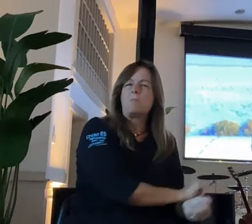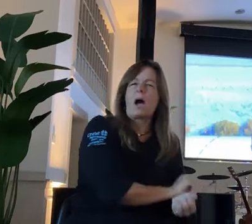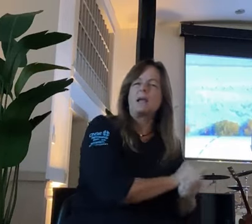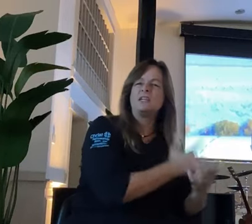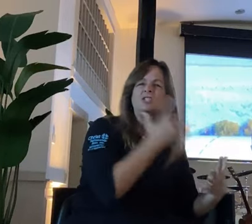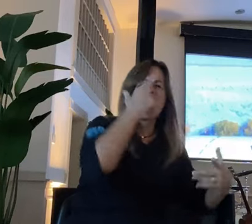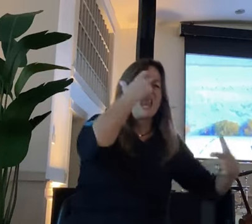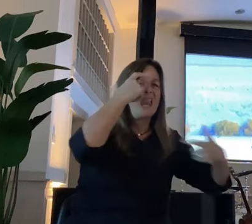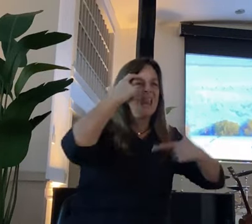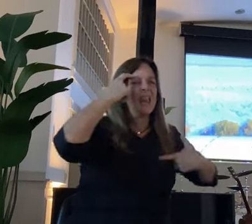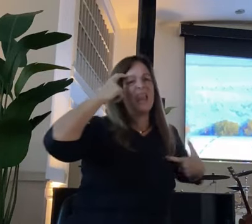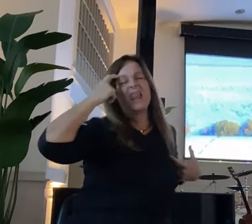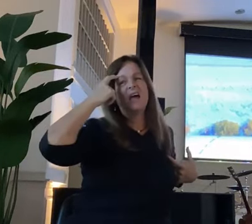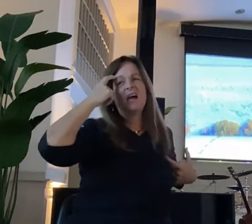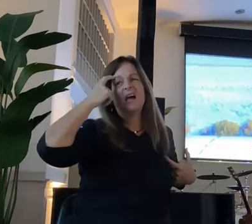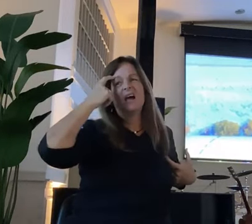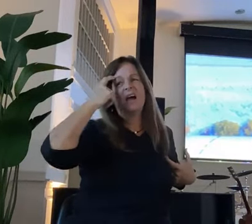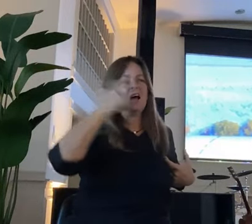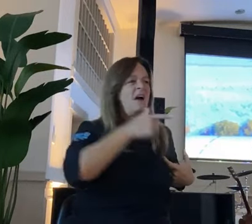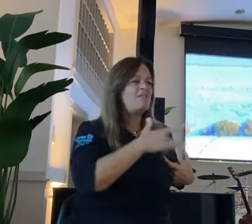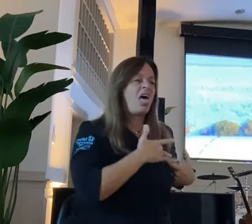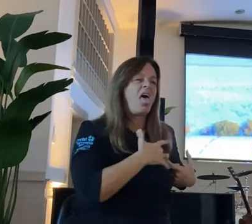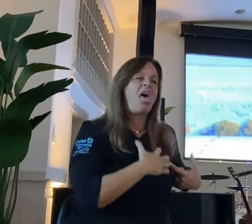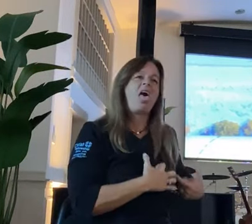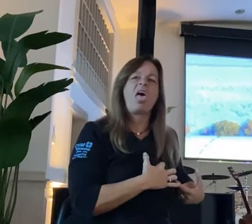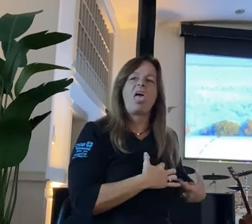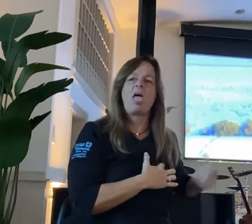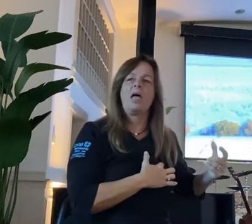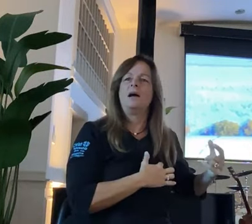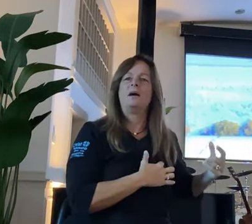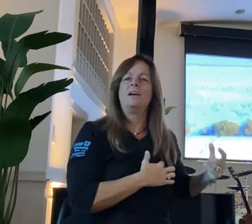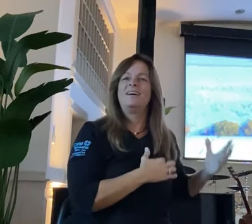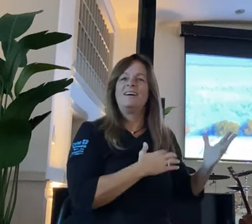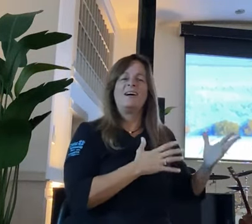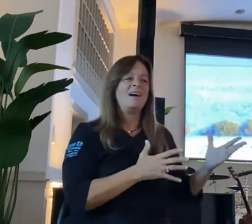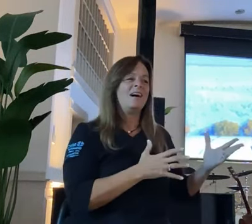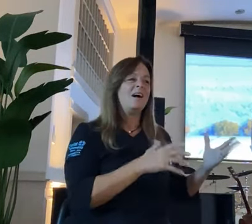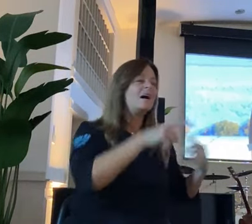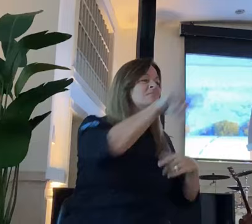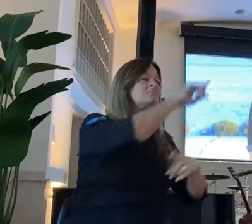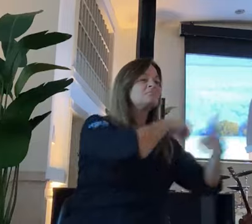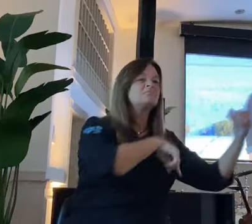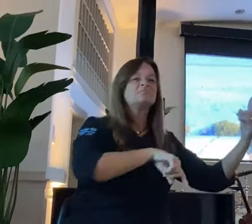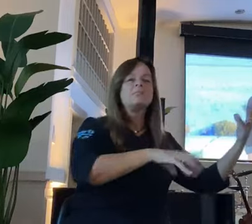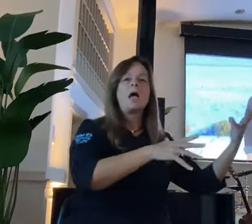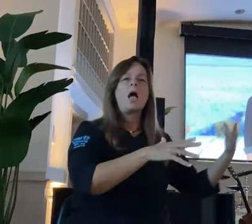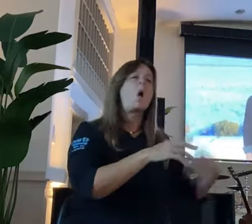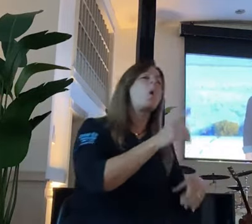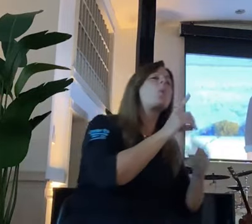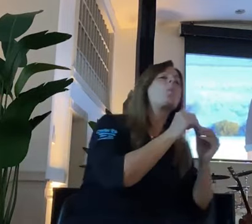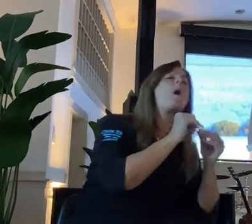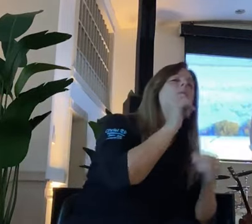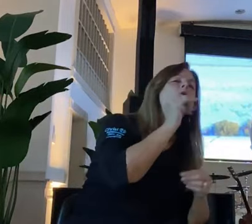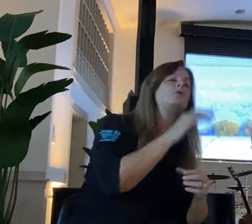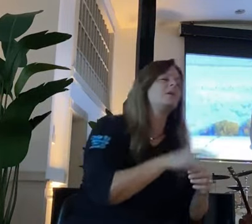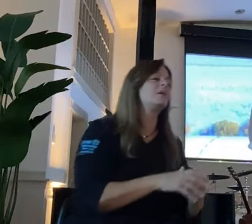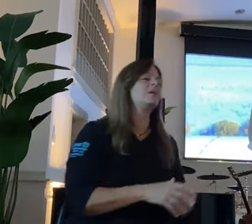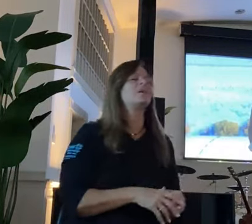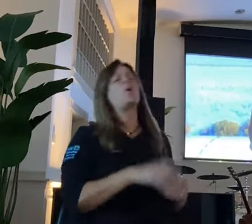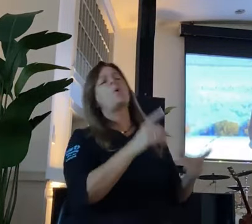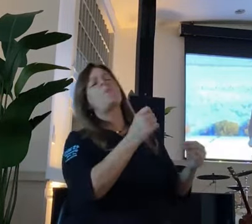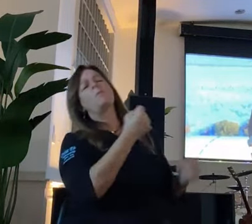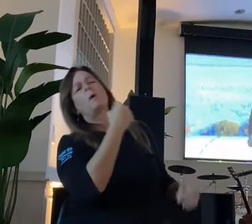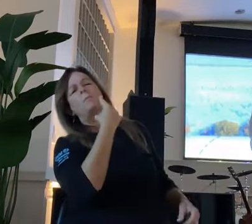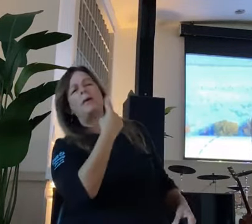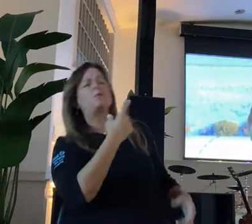And it leads to a lot of regret. You just ask people to live that way. The world says, man, it's one more drink. It's one more party. It's